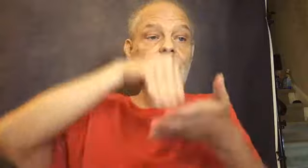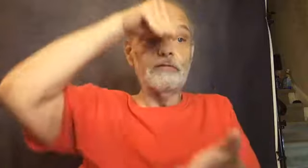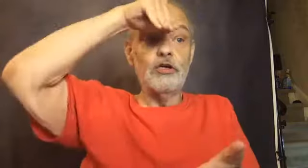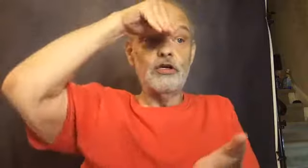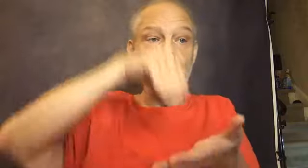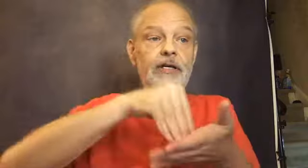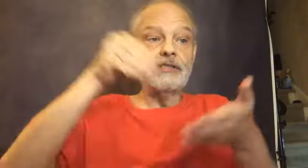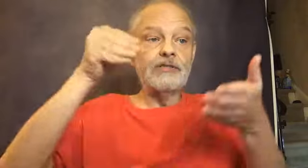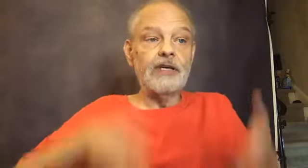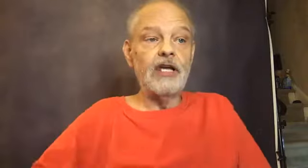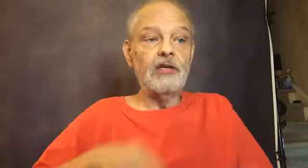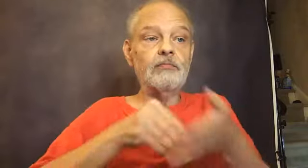of learn, it just became,